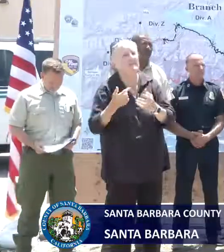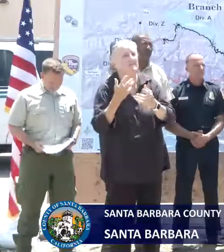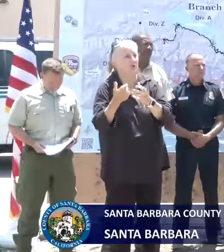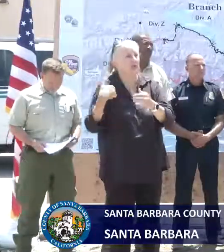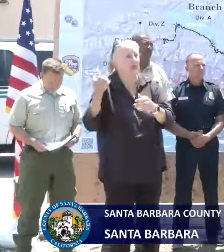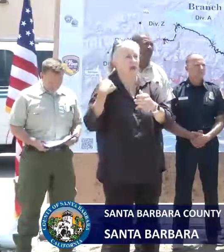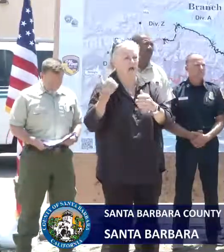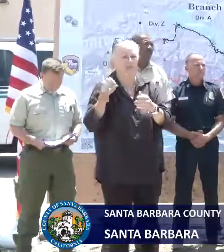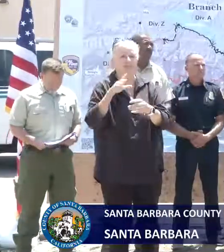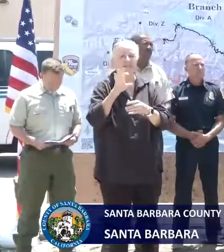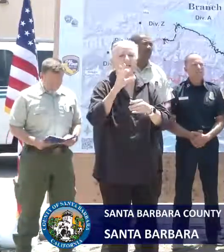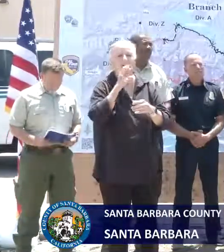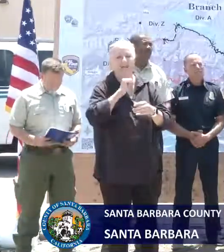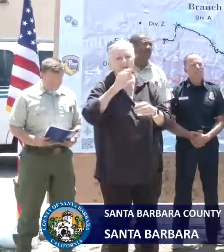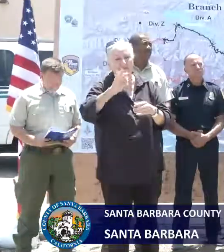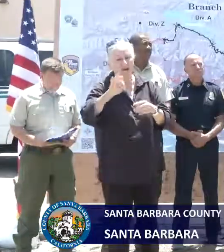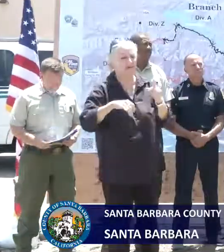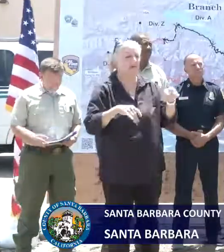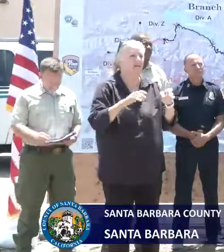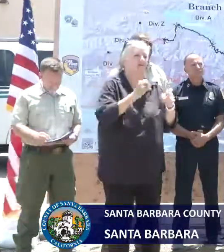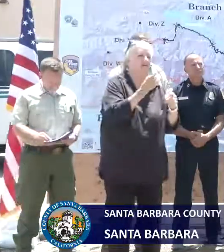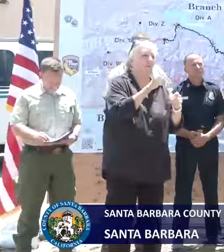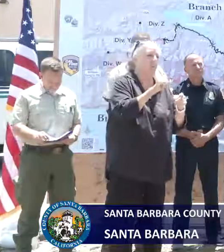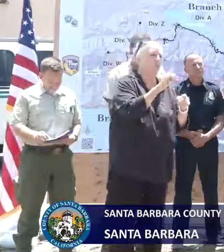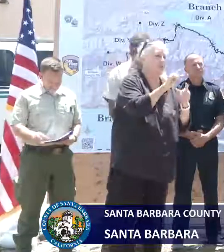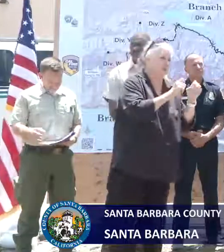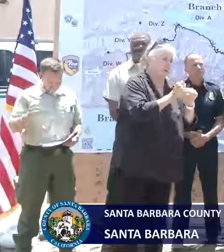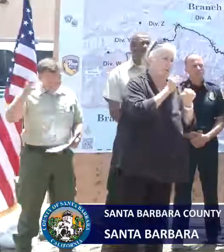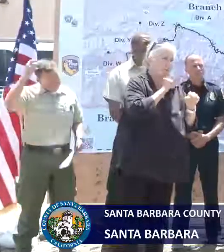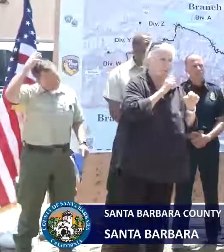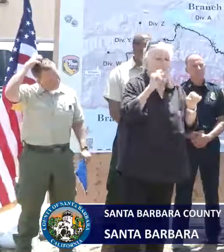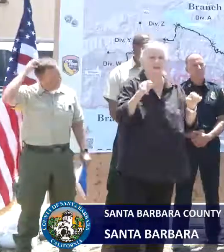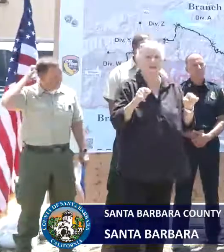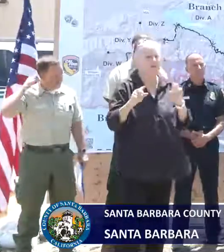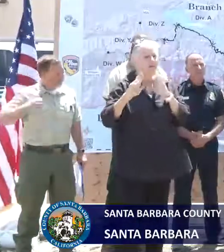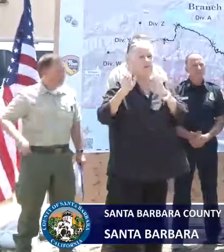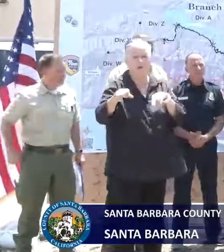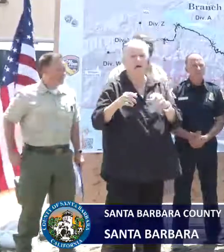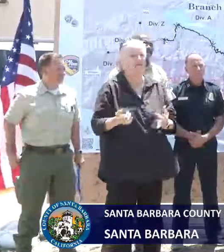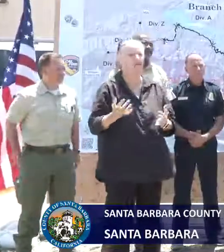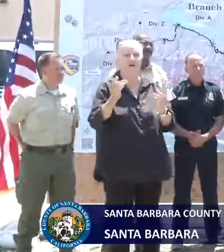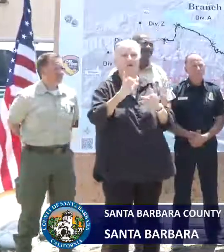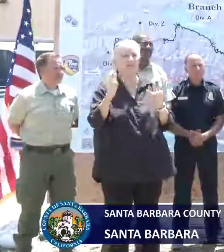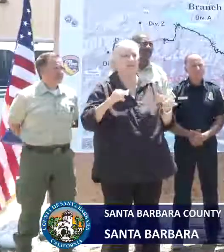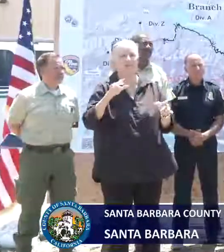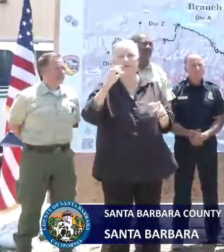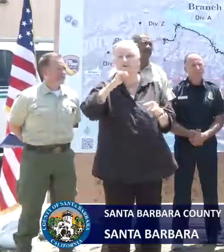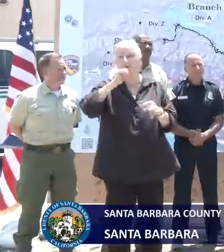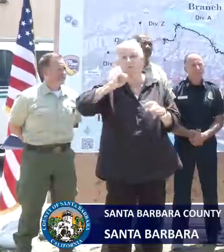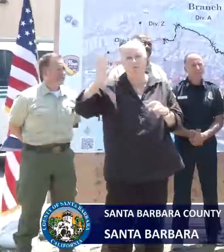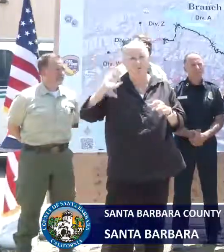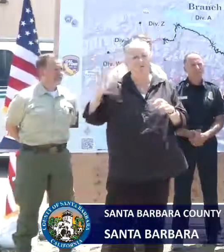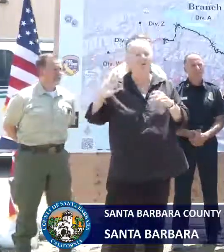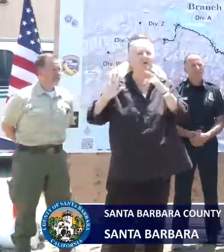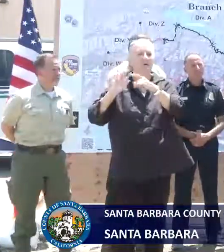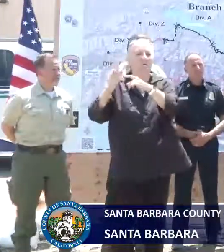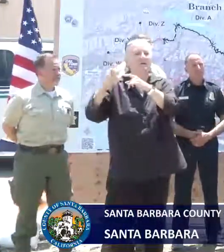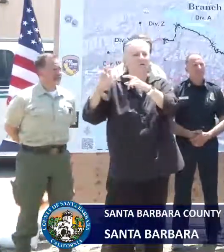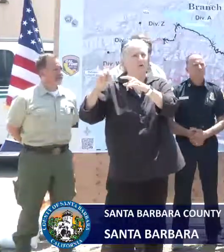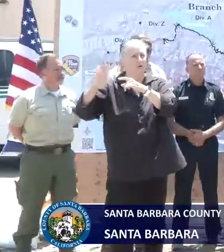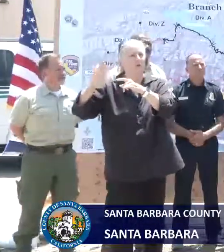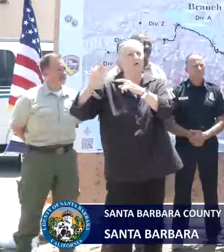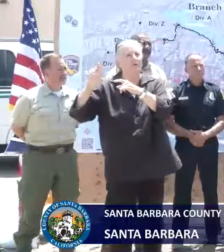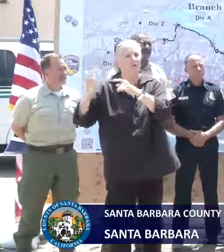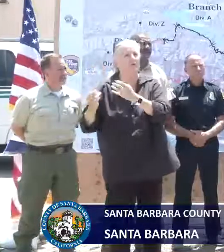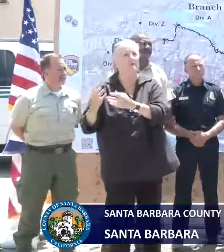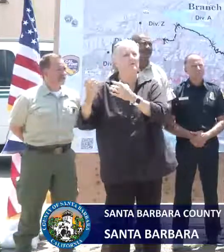a 9-year-old fuel bed. Sherpa, 1-year-old fuel bed, does not react to fire the same way that the Whittier fire has. So